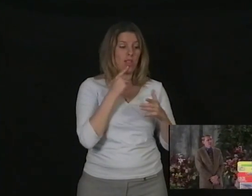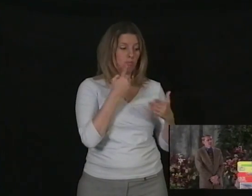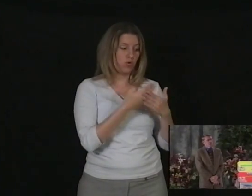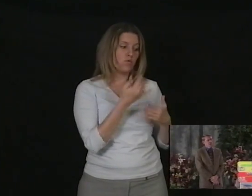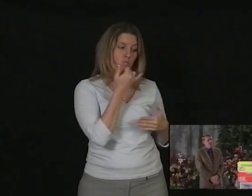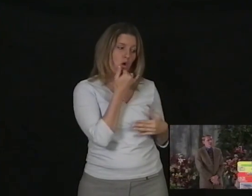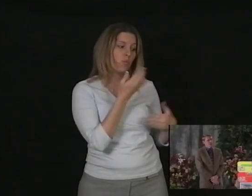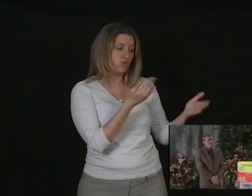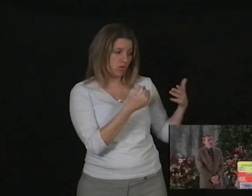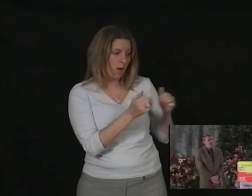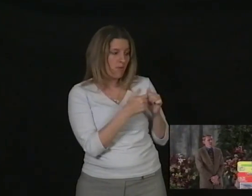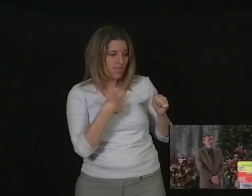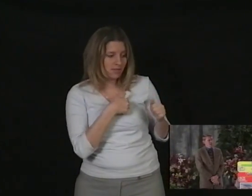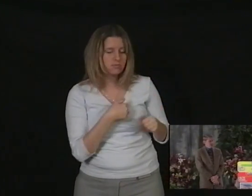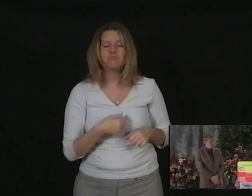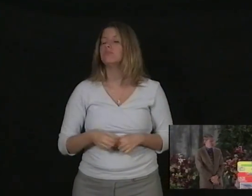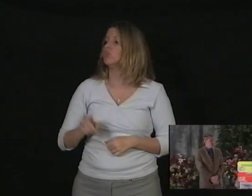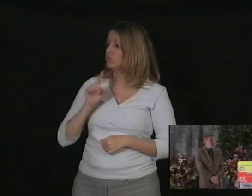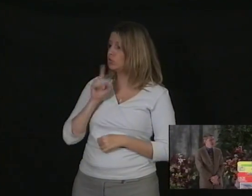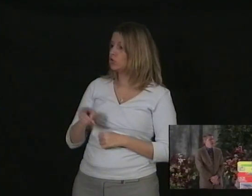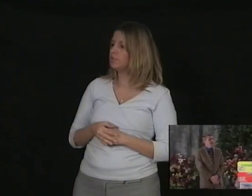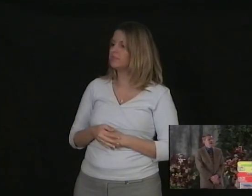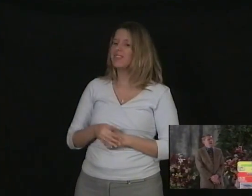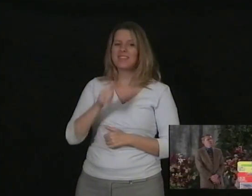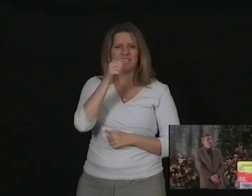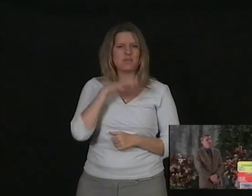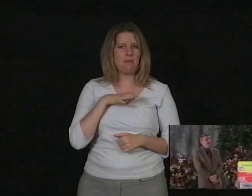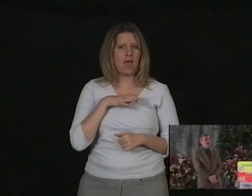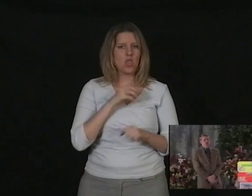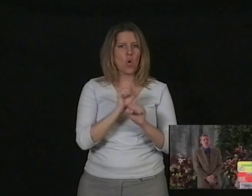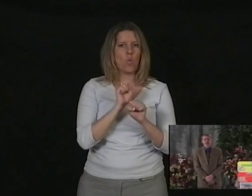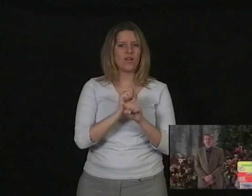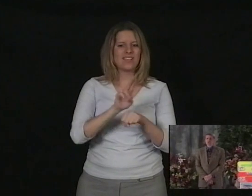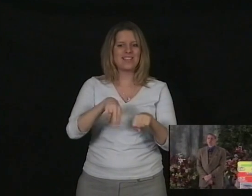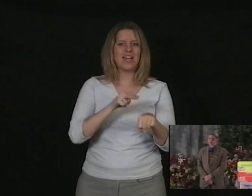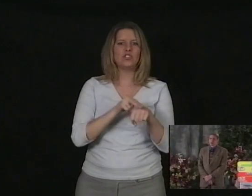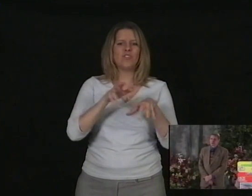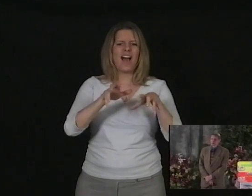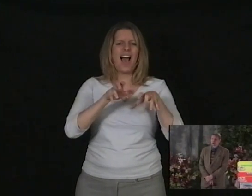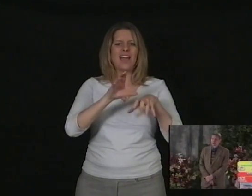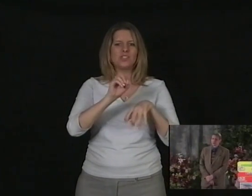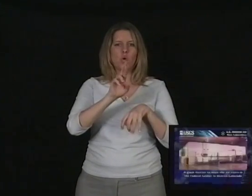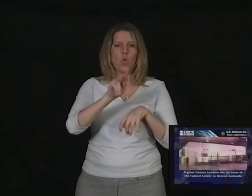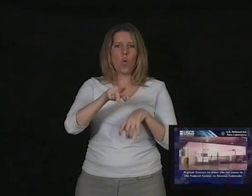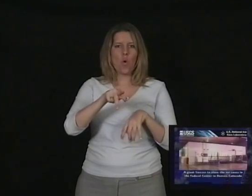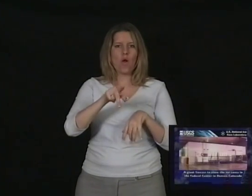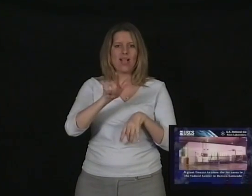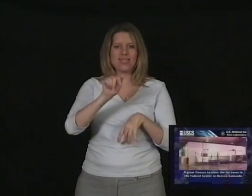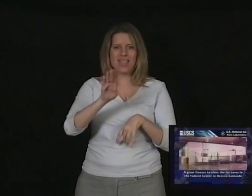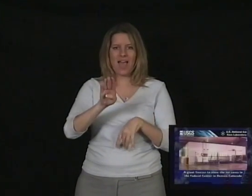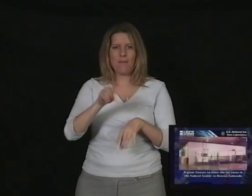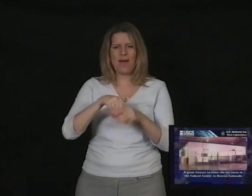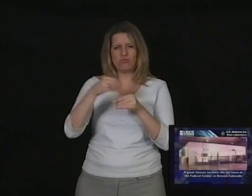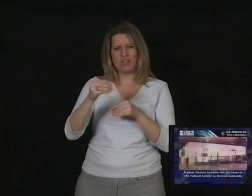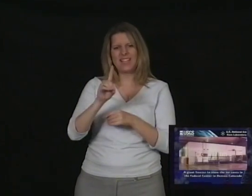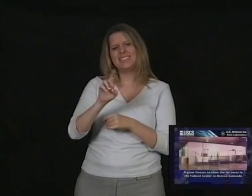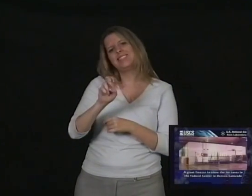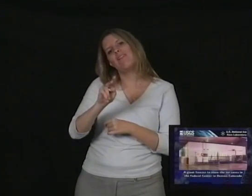with us, please? I said, sure. These guys worked at the National Ice Core Laboratory, just outside of